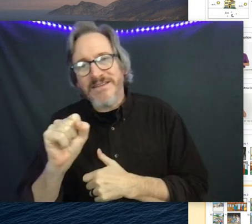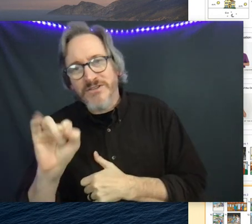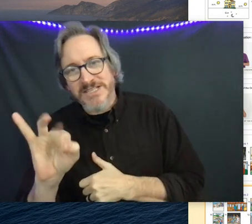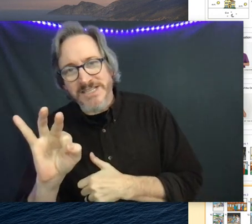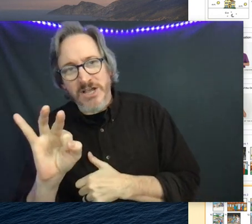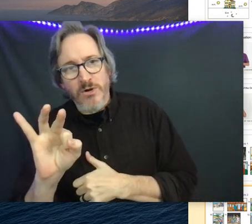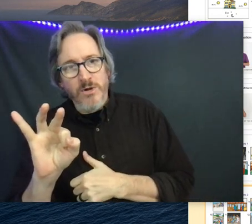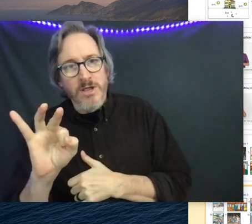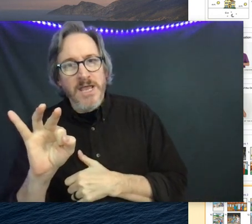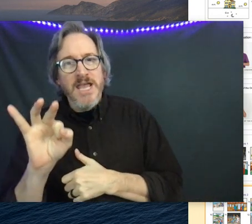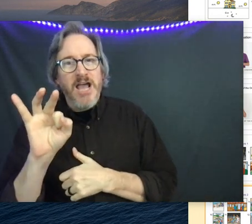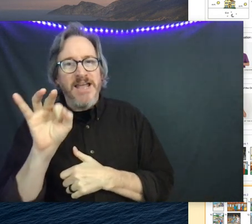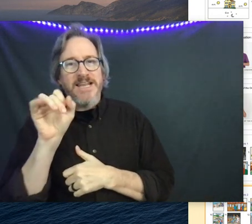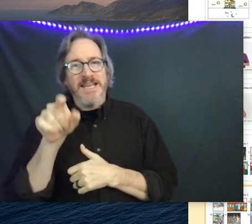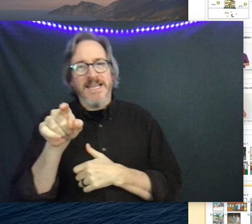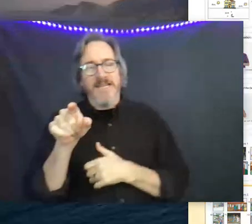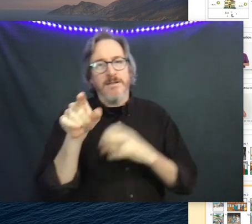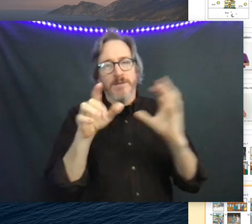San Francisco,